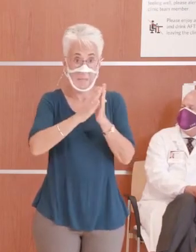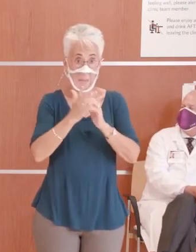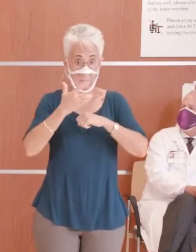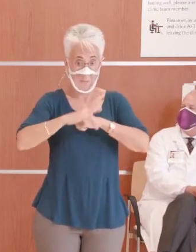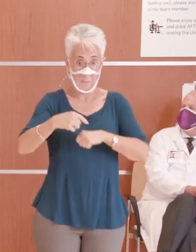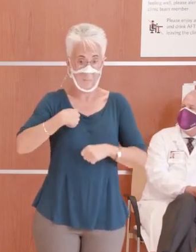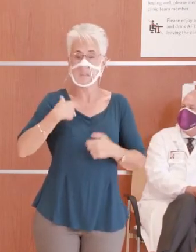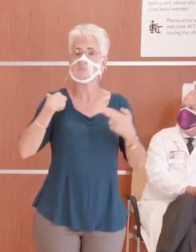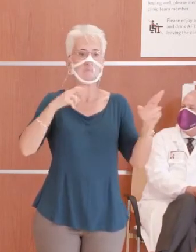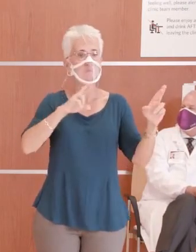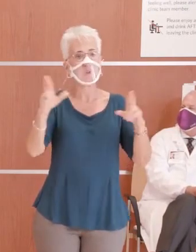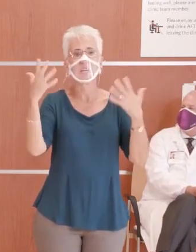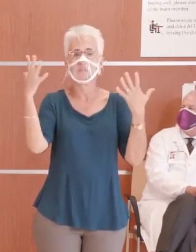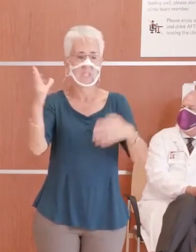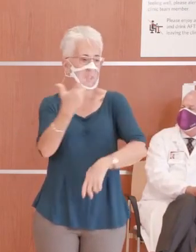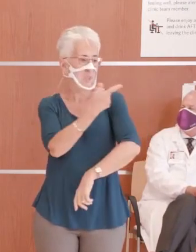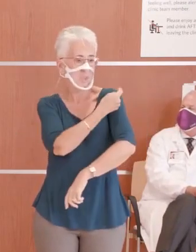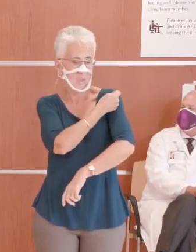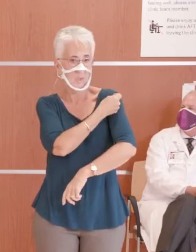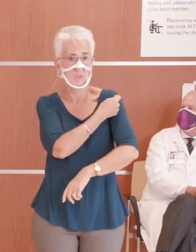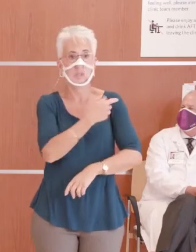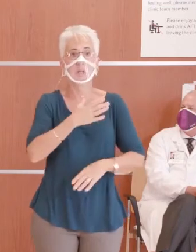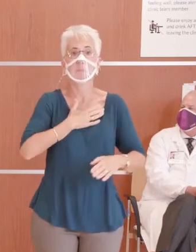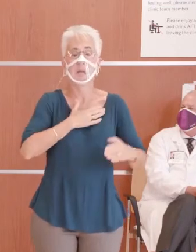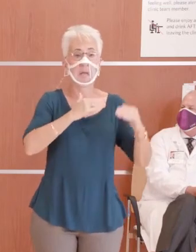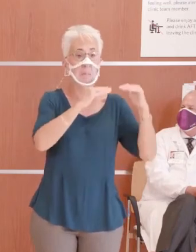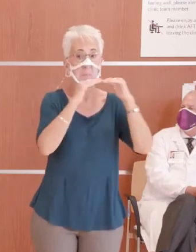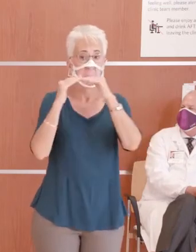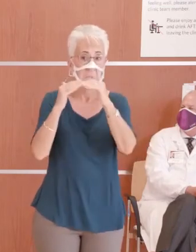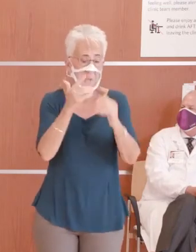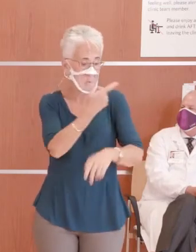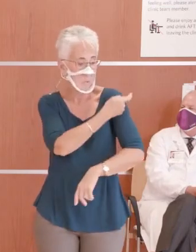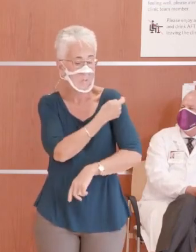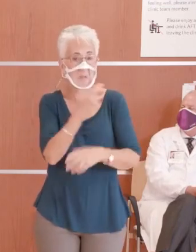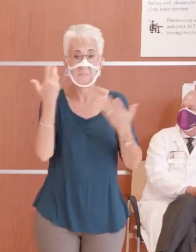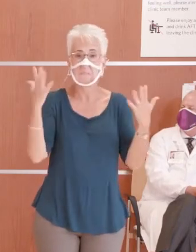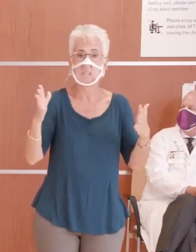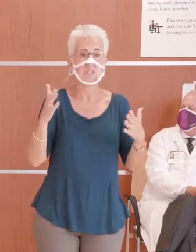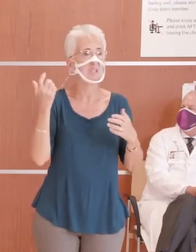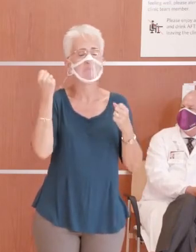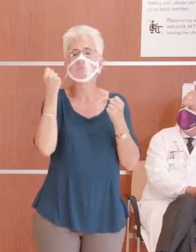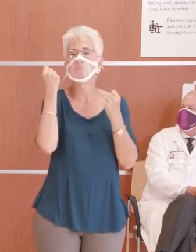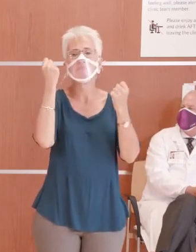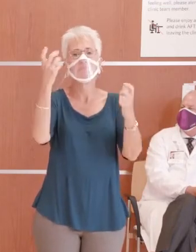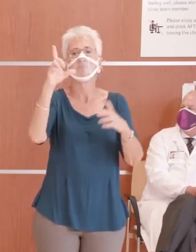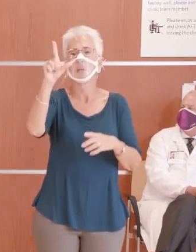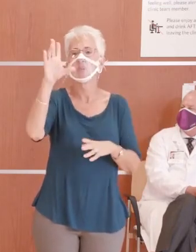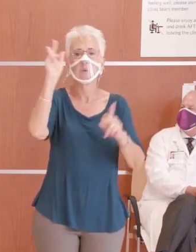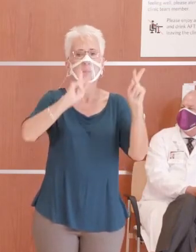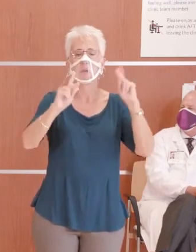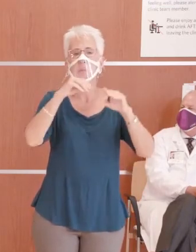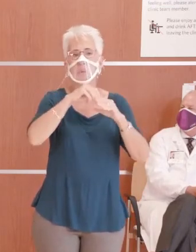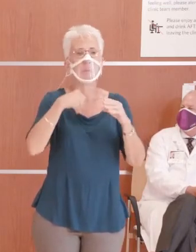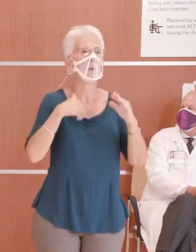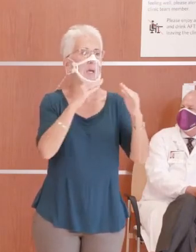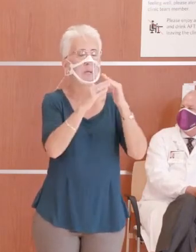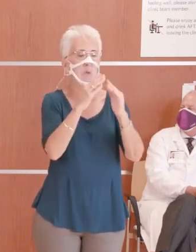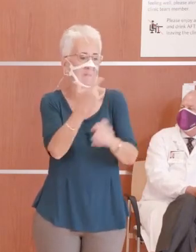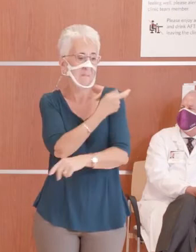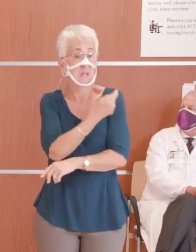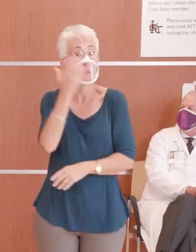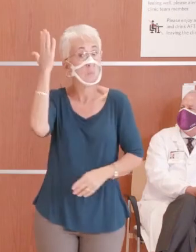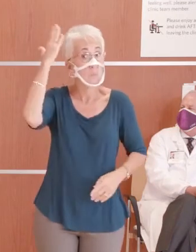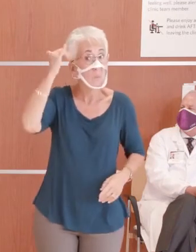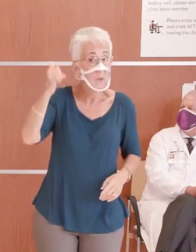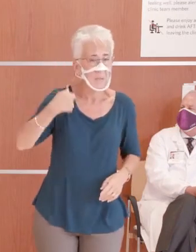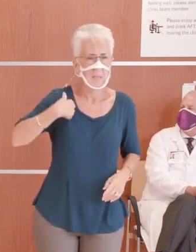got vaccinated, and I vaccinated my colleagues, and I vaccinated hundreds of people within my community because I knew